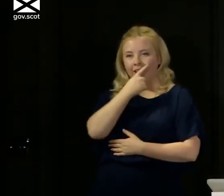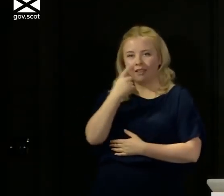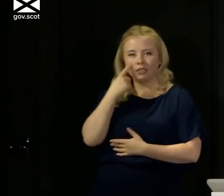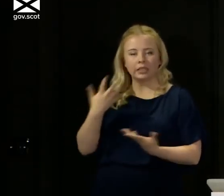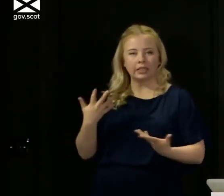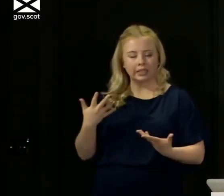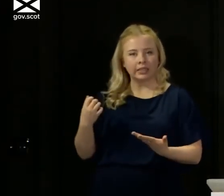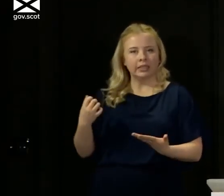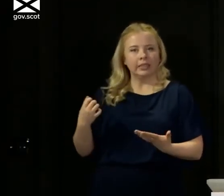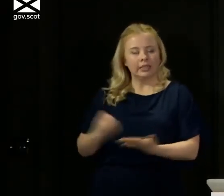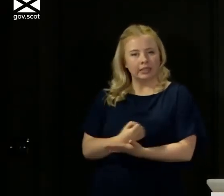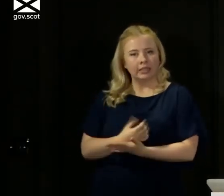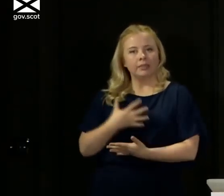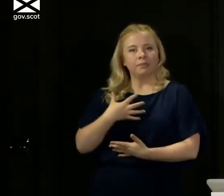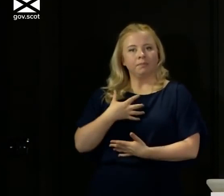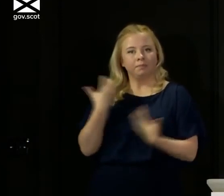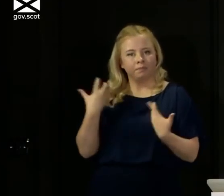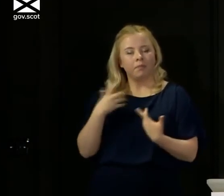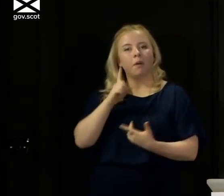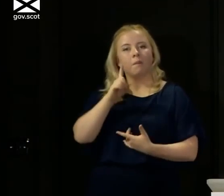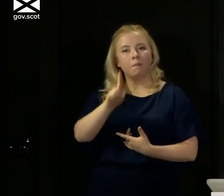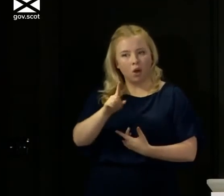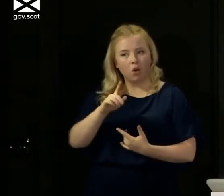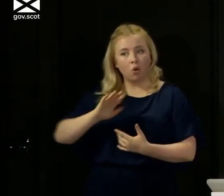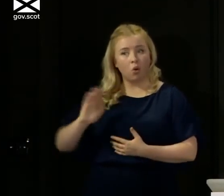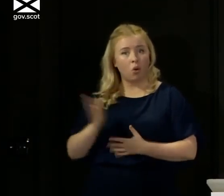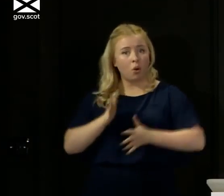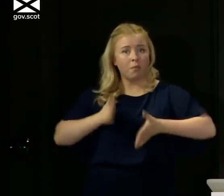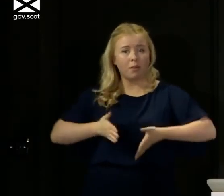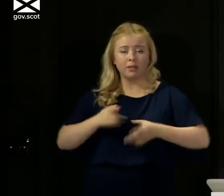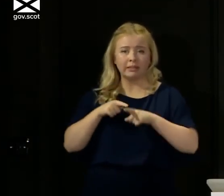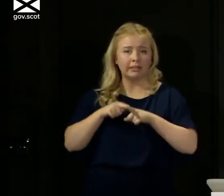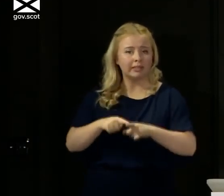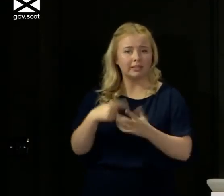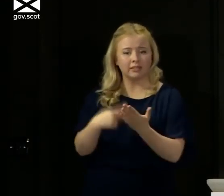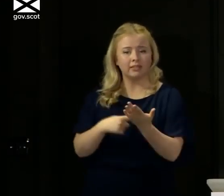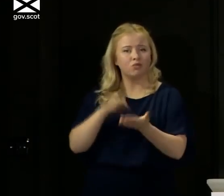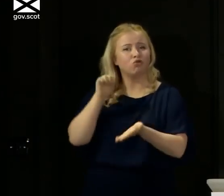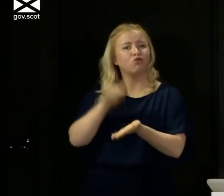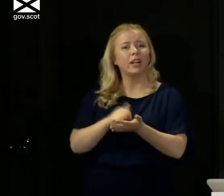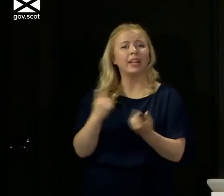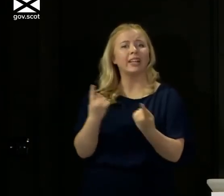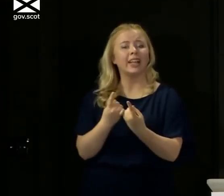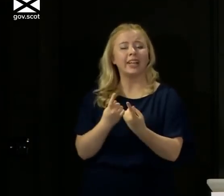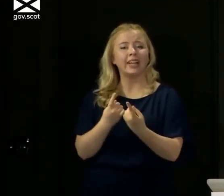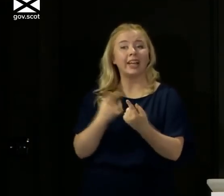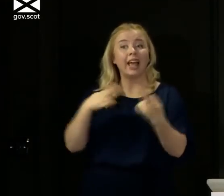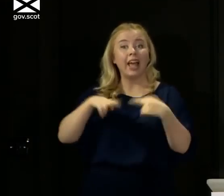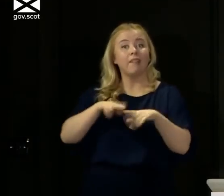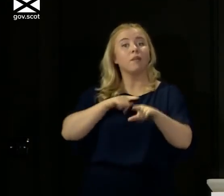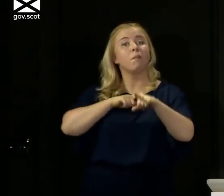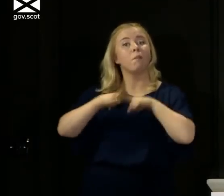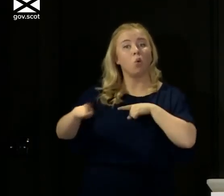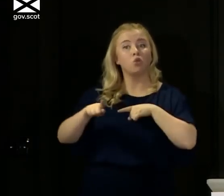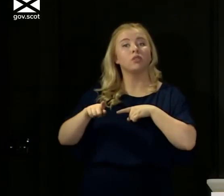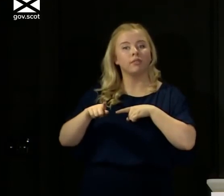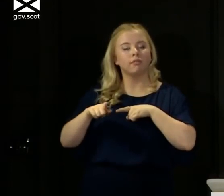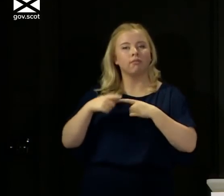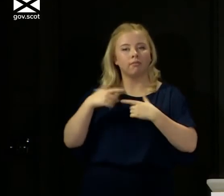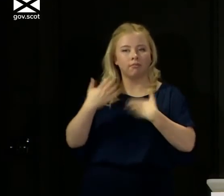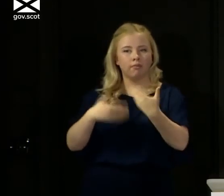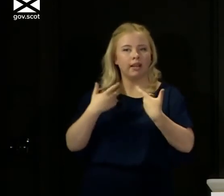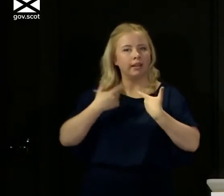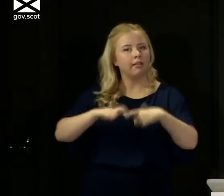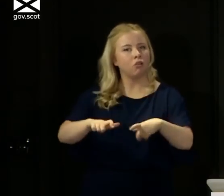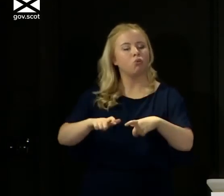that. But all of us need to continue to do the right thing for the right reasons. And if the majority of us continue to do that, we will continue